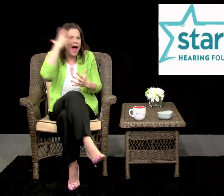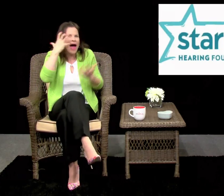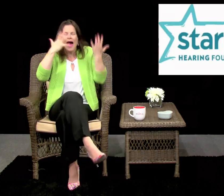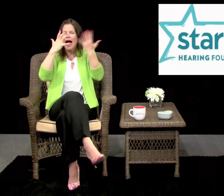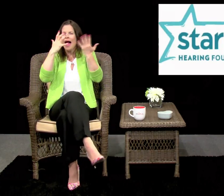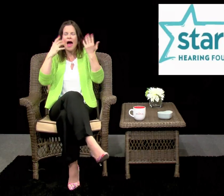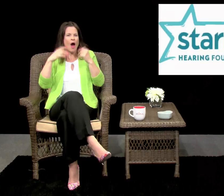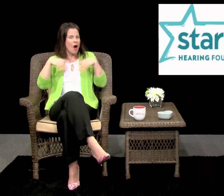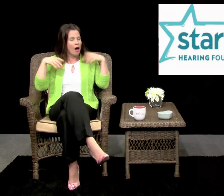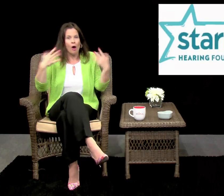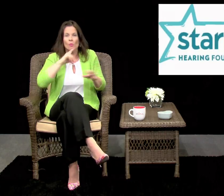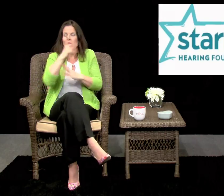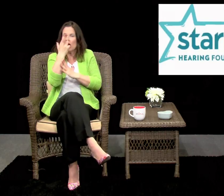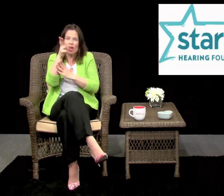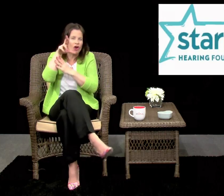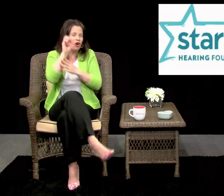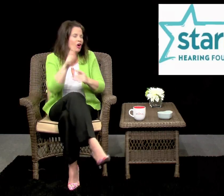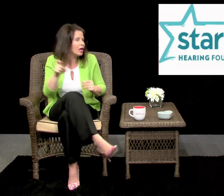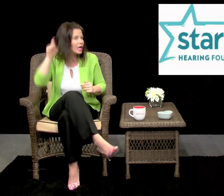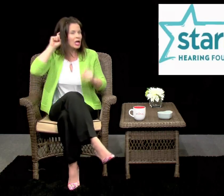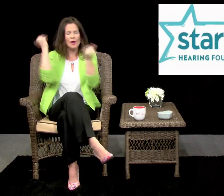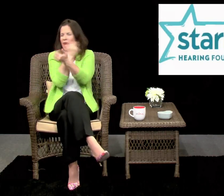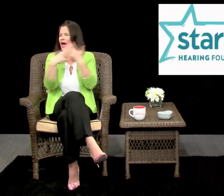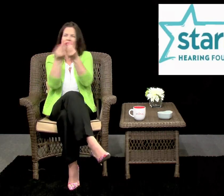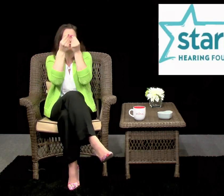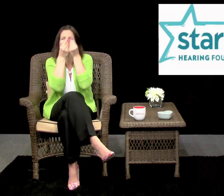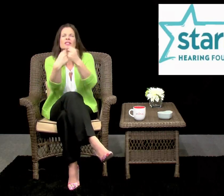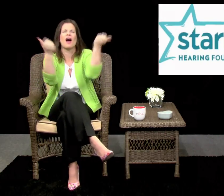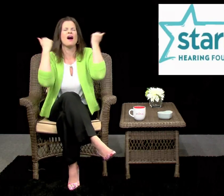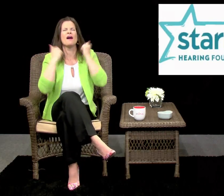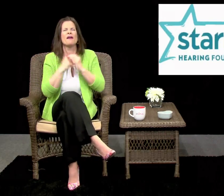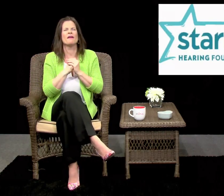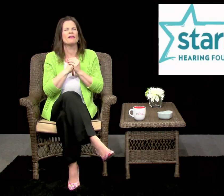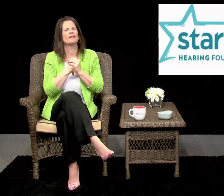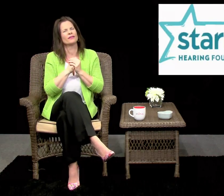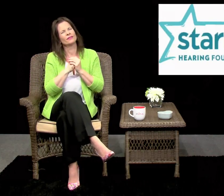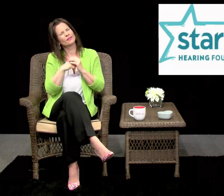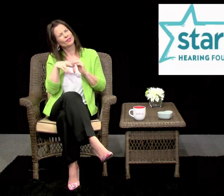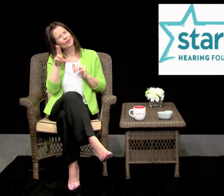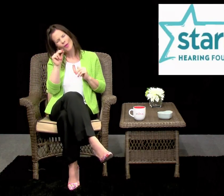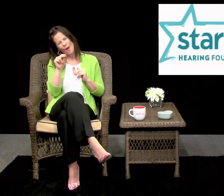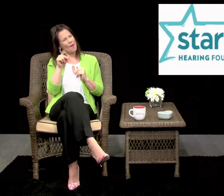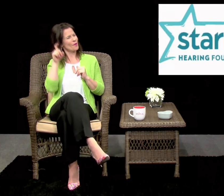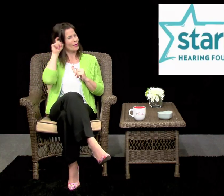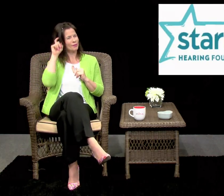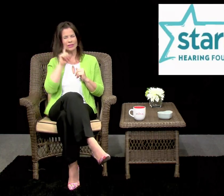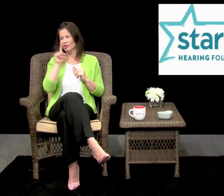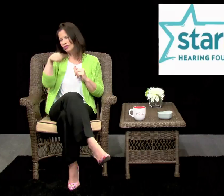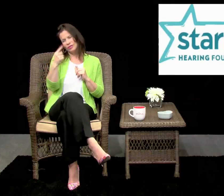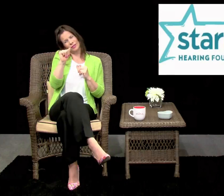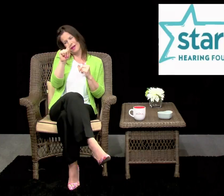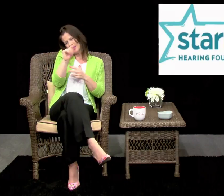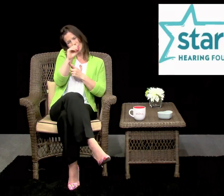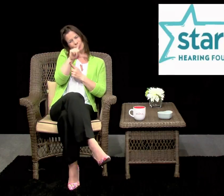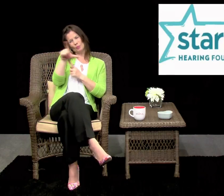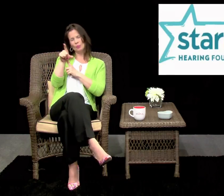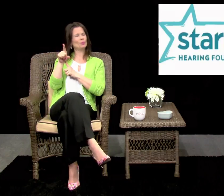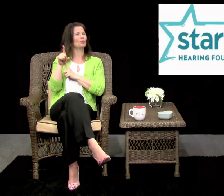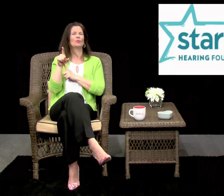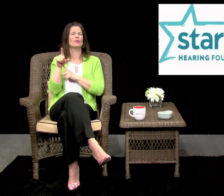with putting a hearing aid on someone, it could really cause a lot of emotional distress. And hearing aids